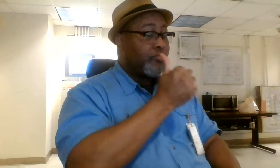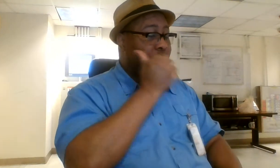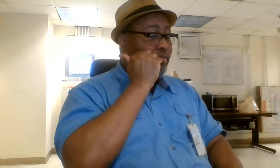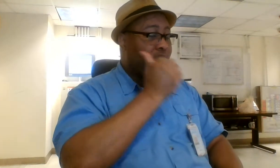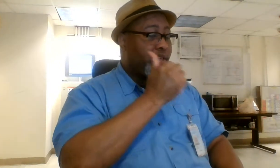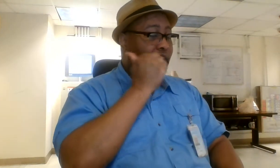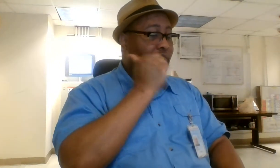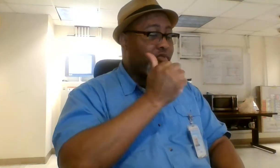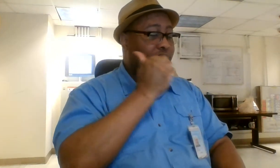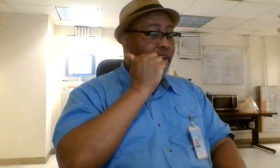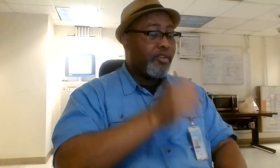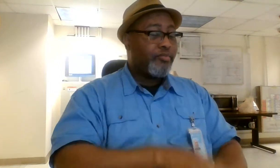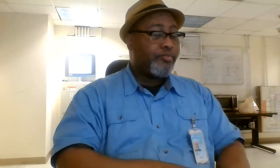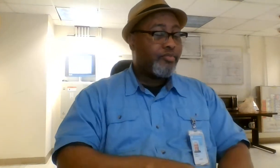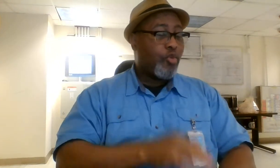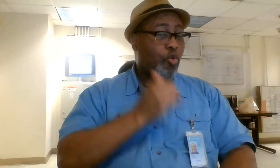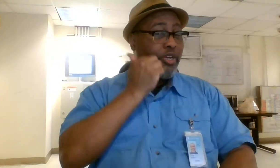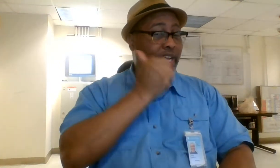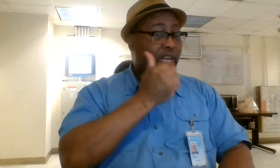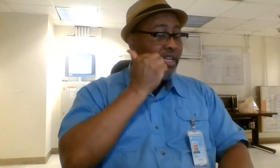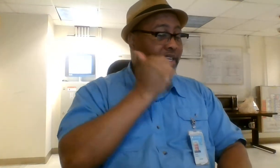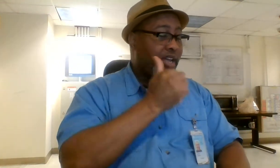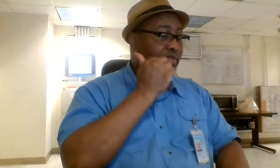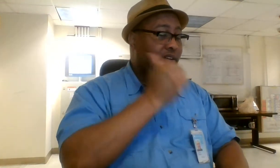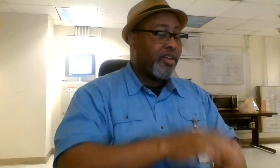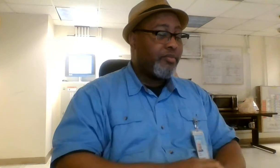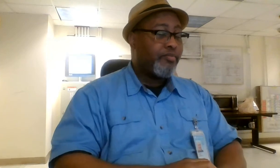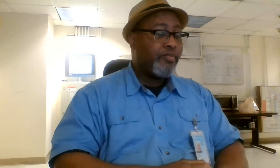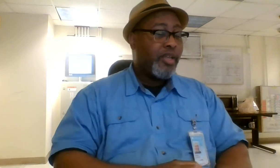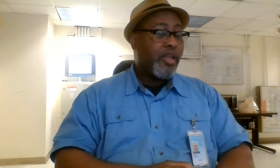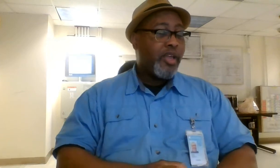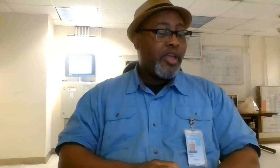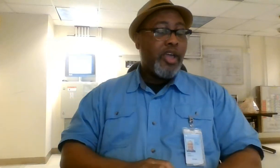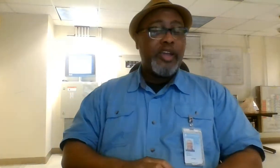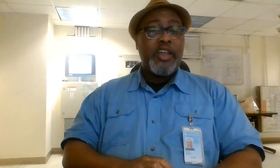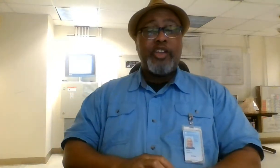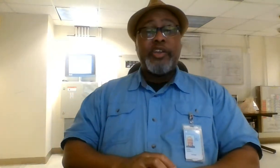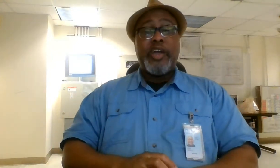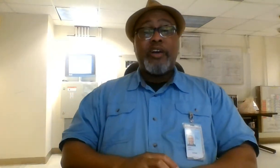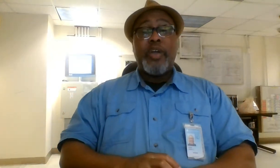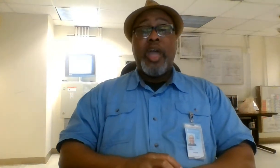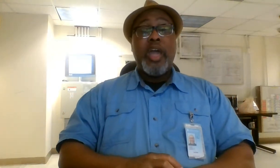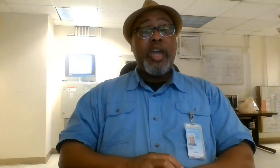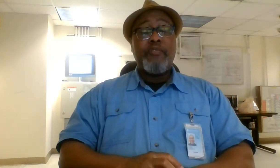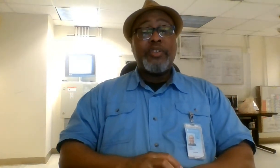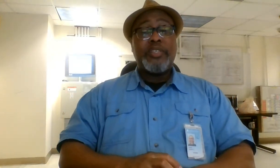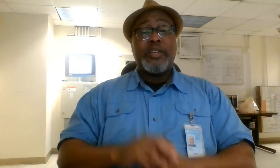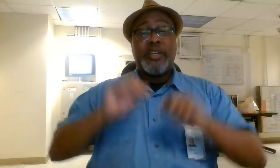Every day. For daily. Every day. And now you have every Sunday.